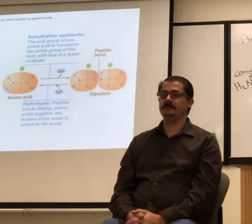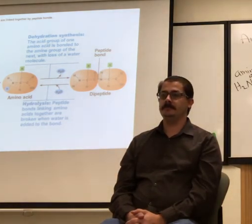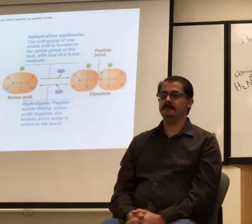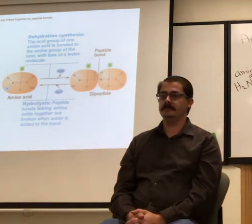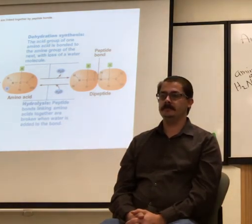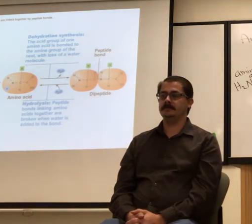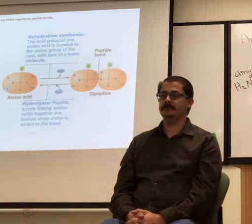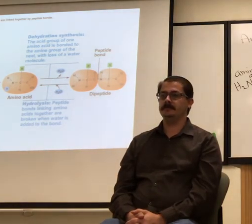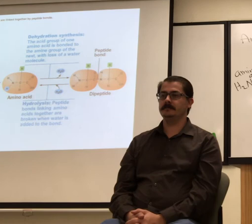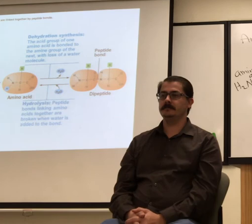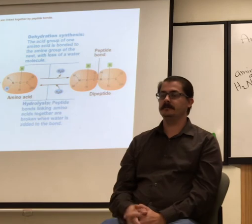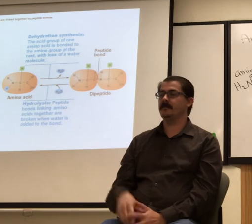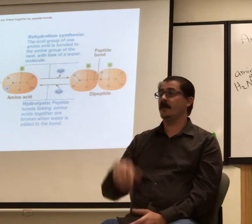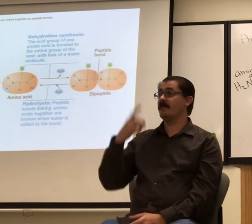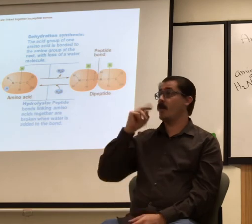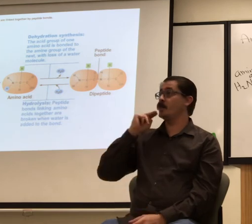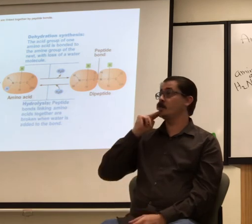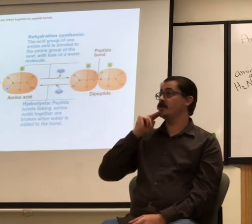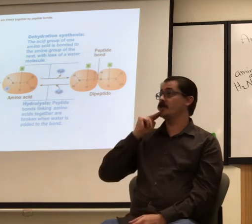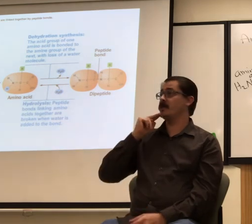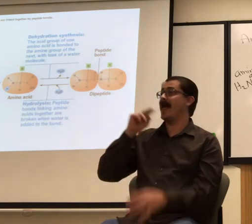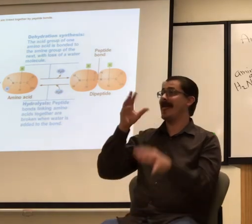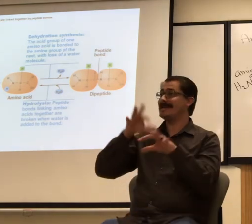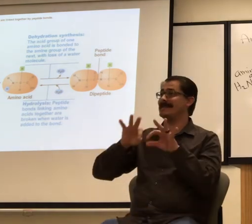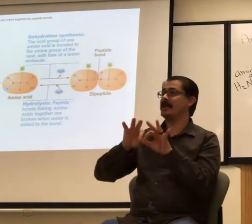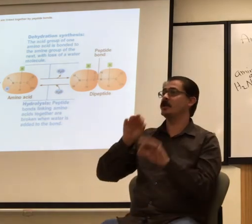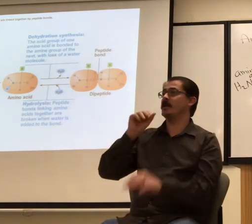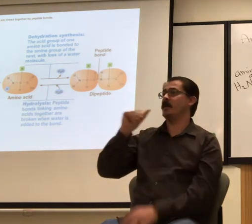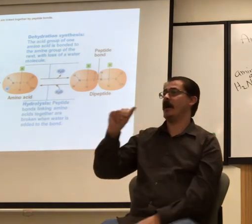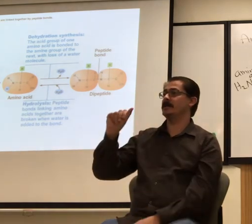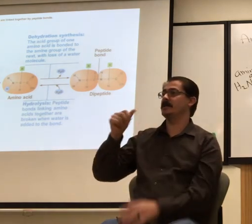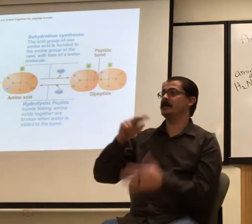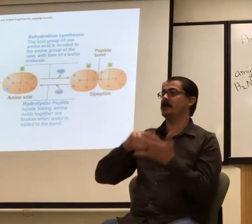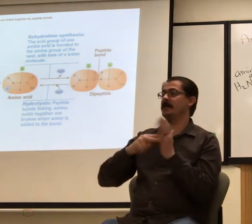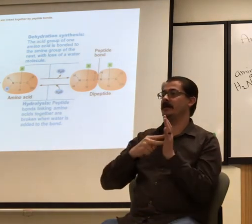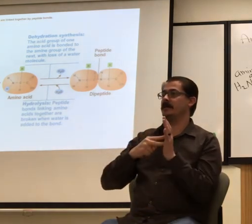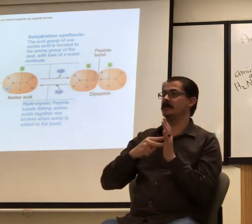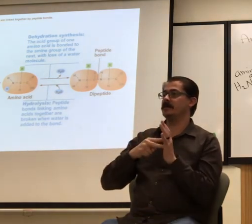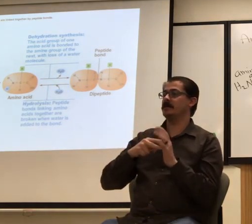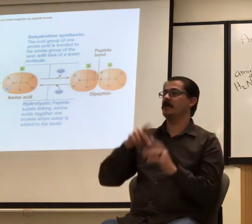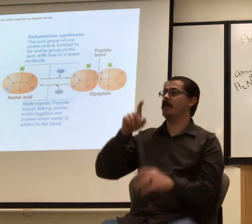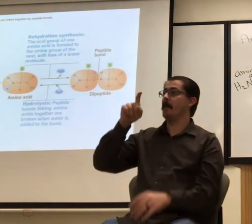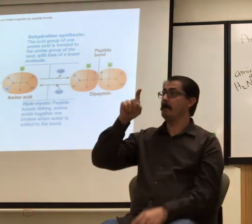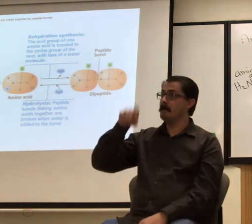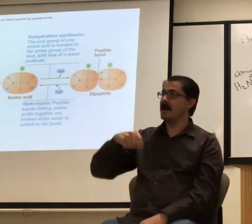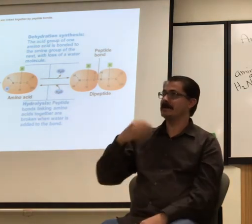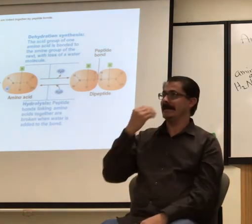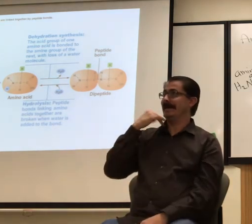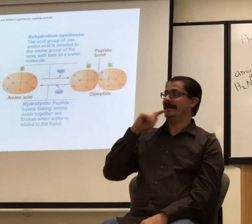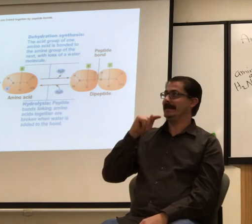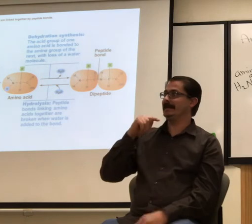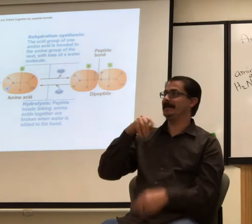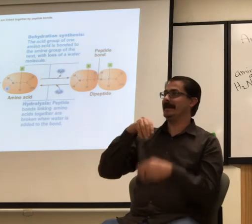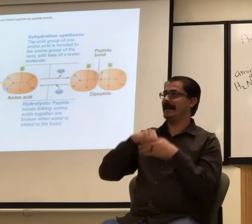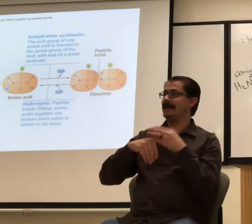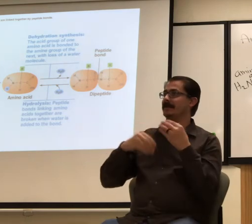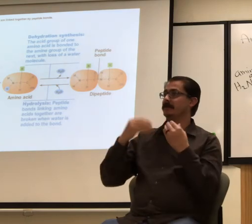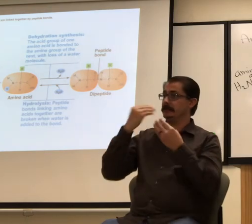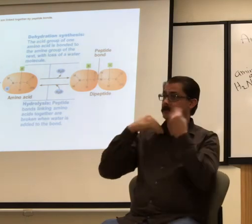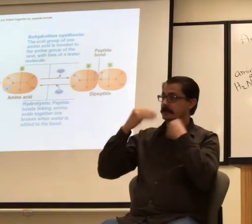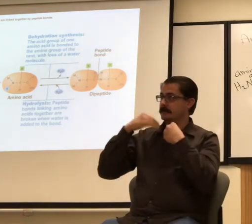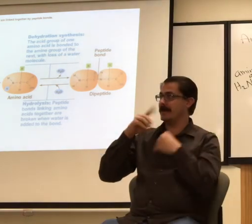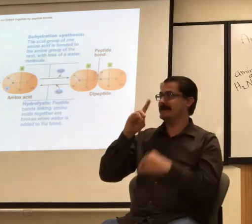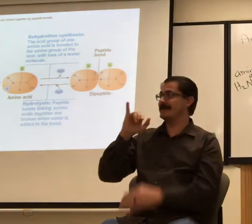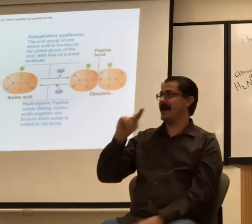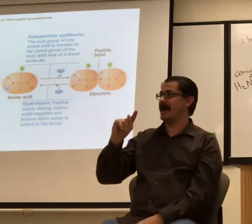That term used in nutrition means an essential amino acid is you have to eat it in your diet, okay,